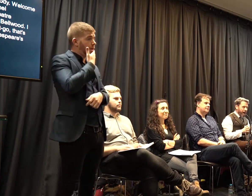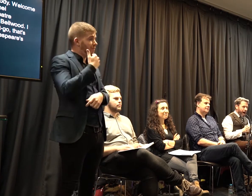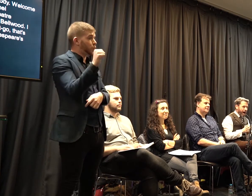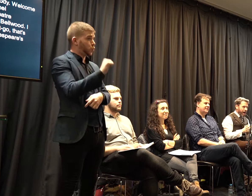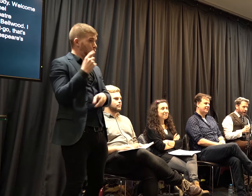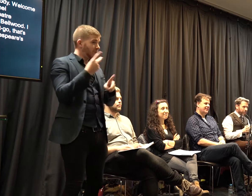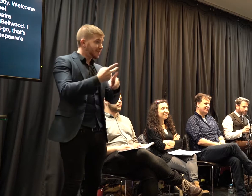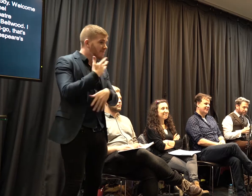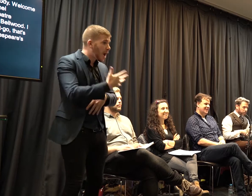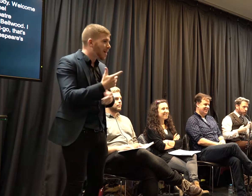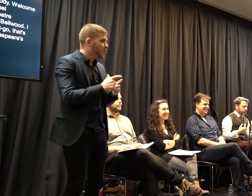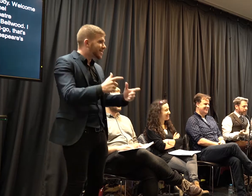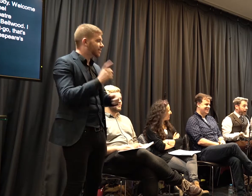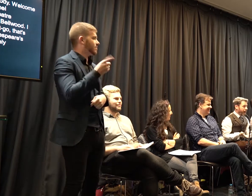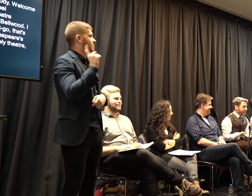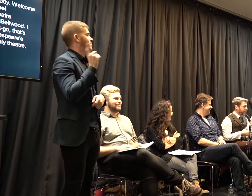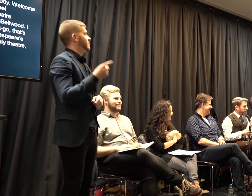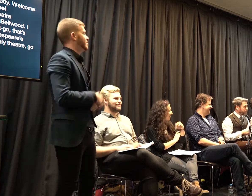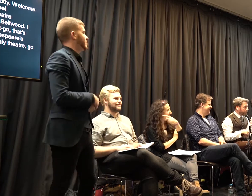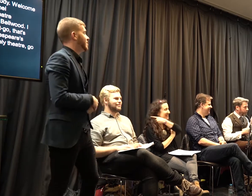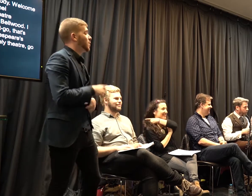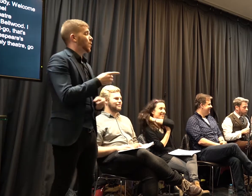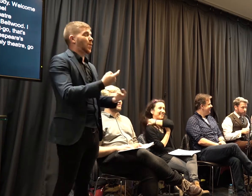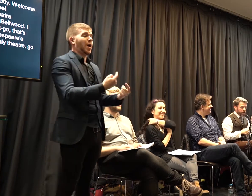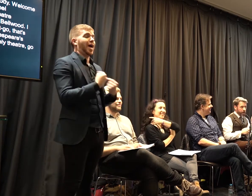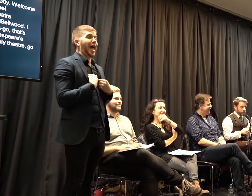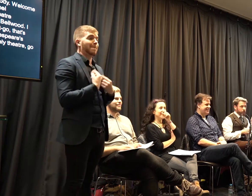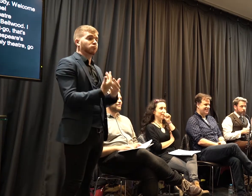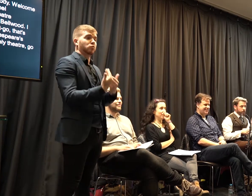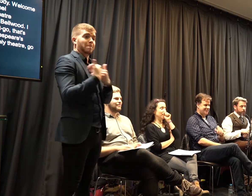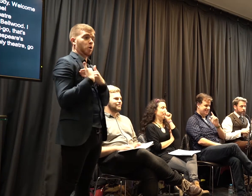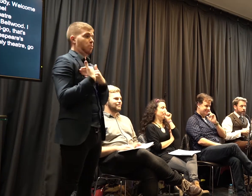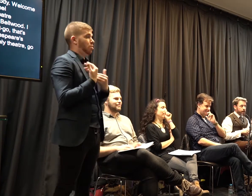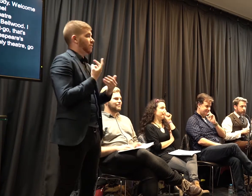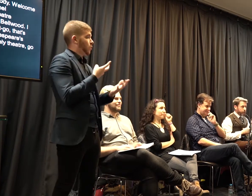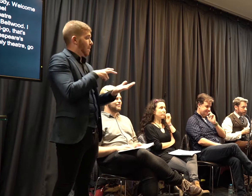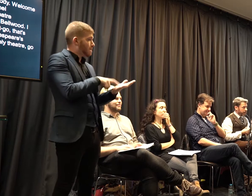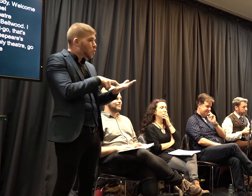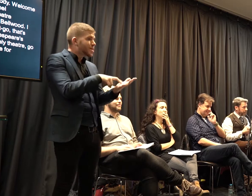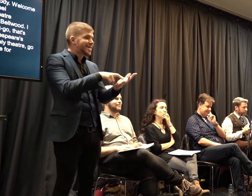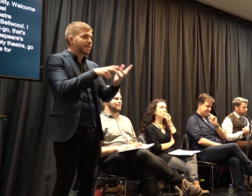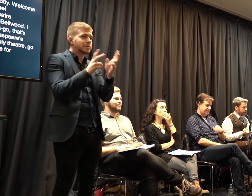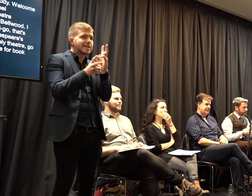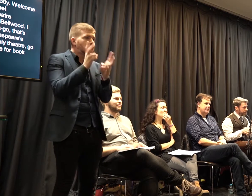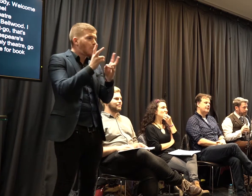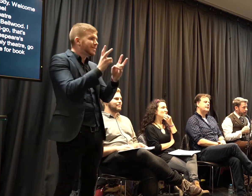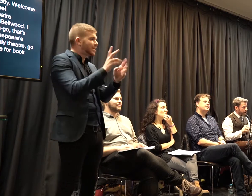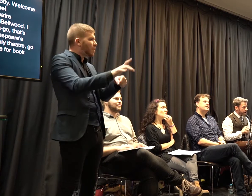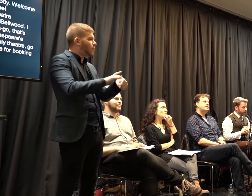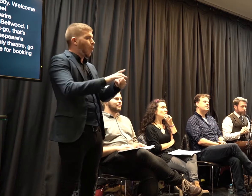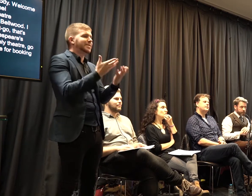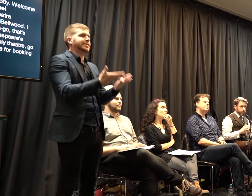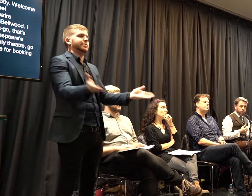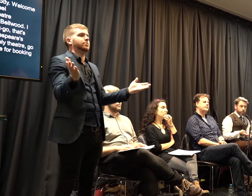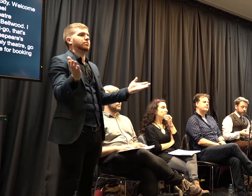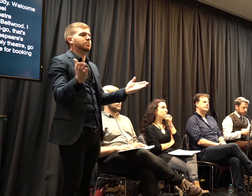ticket. Which means that I am responsible for booking sign language interpreted performances,